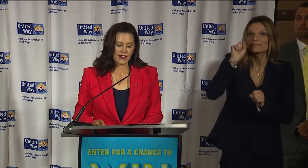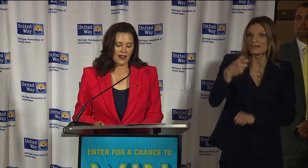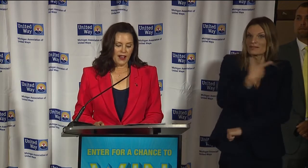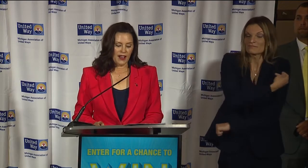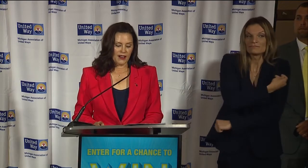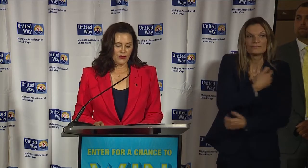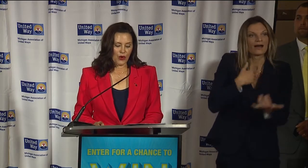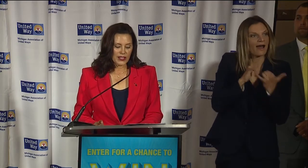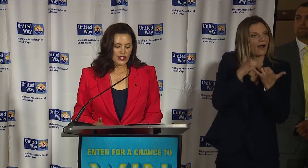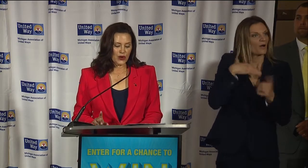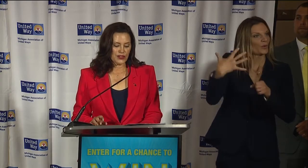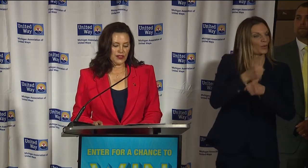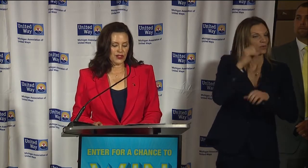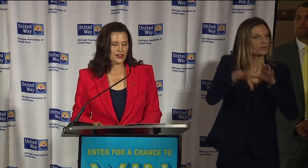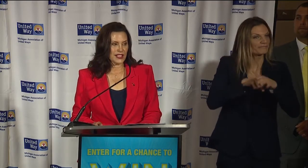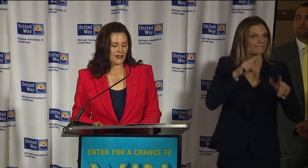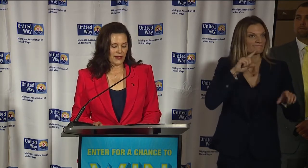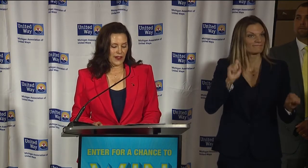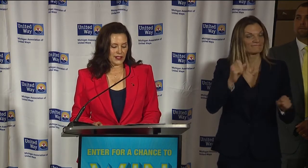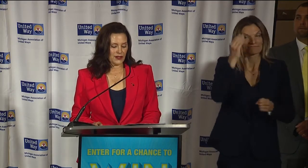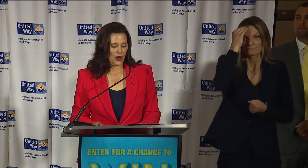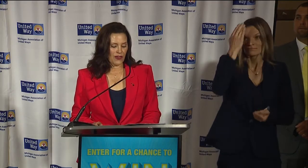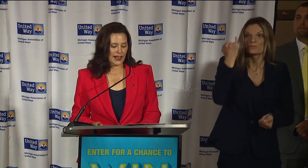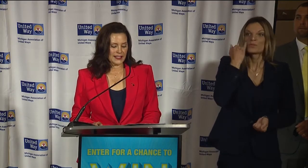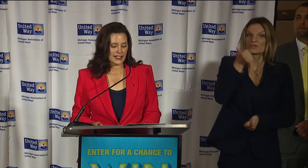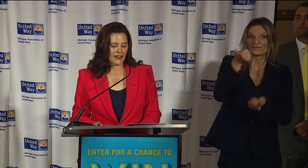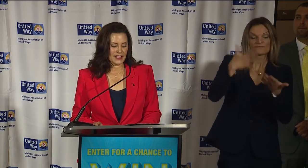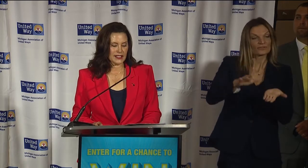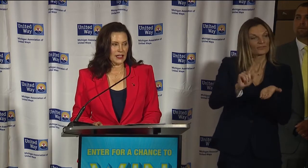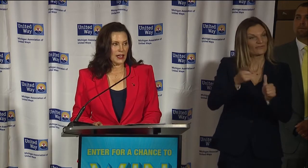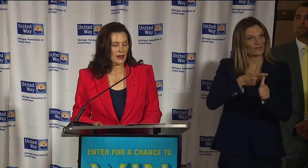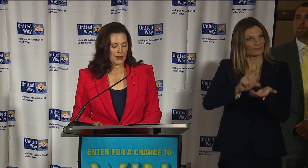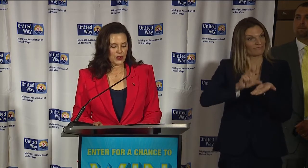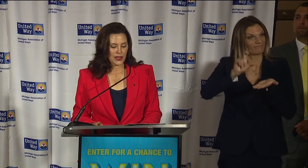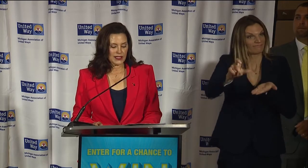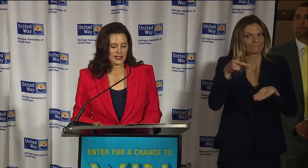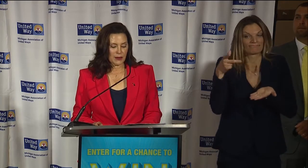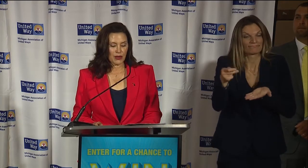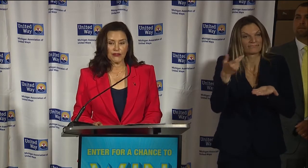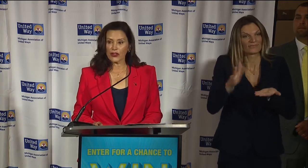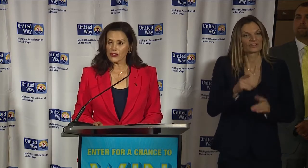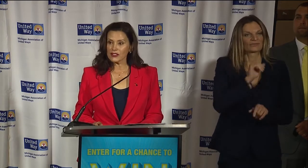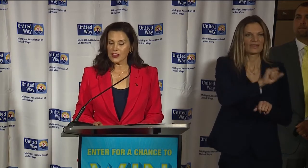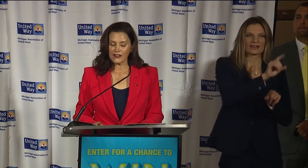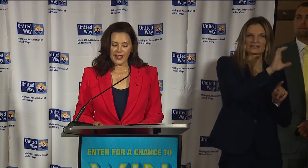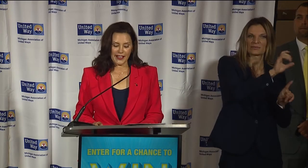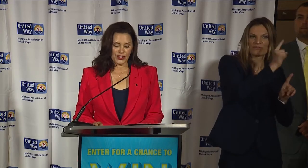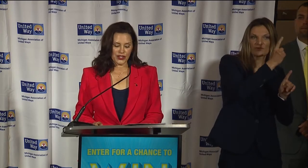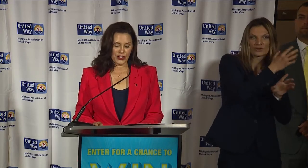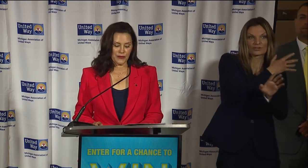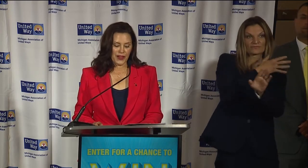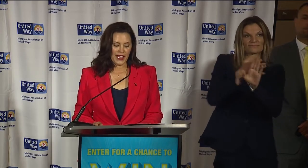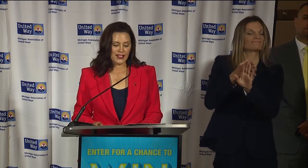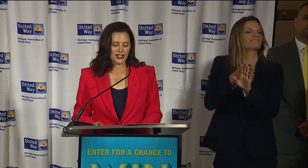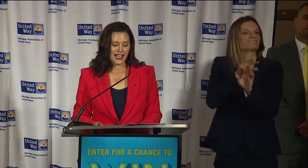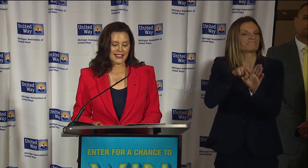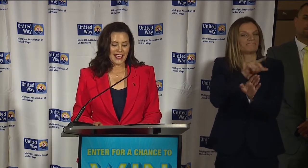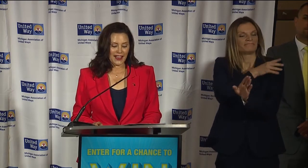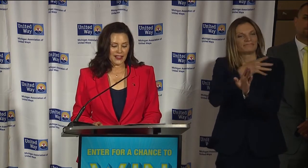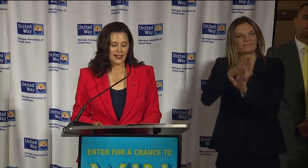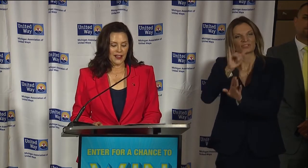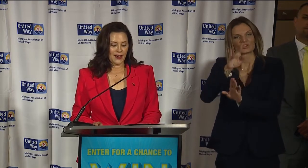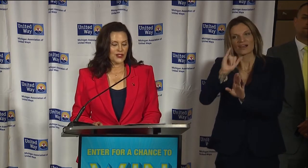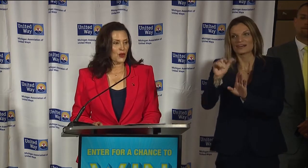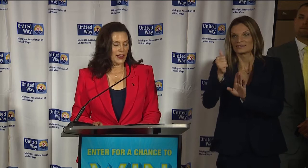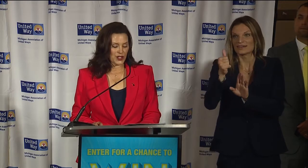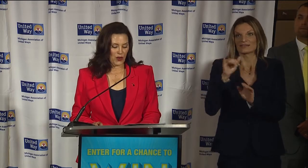shot, one dose of their safe, effective COVID-19 vaccine between December 1st of last year and July